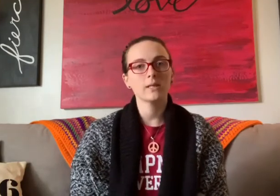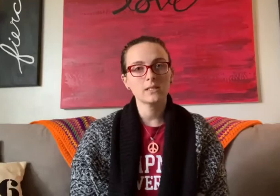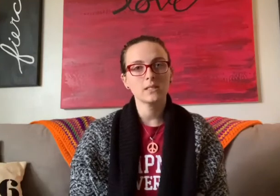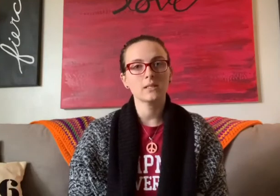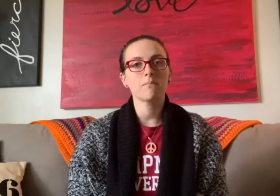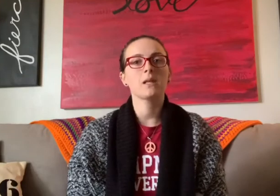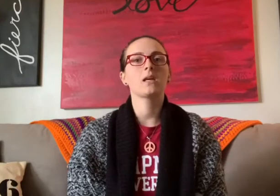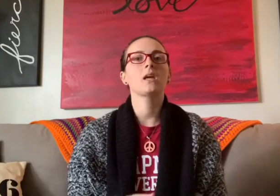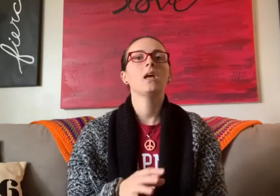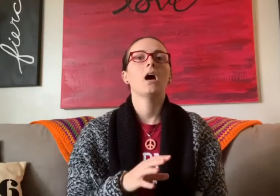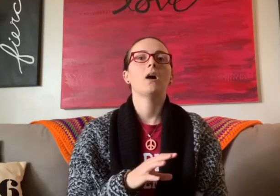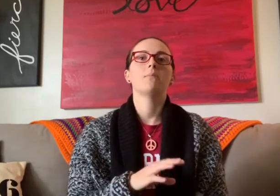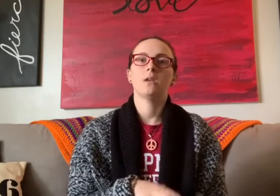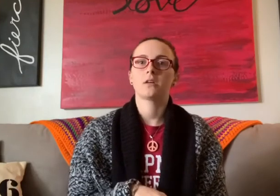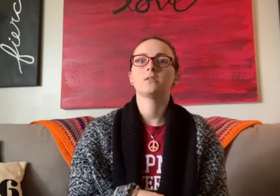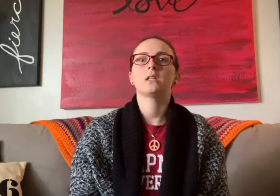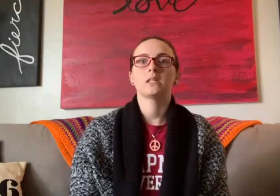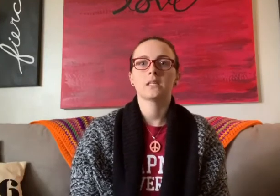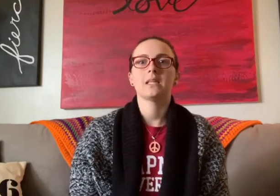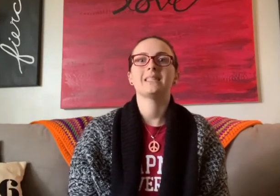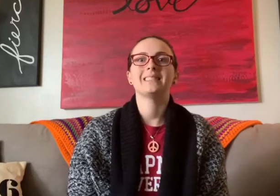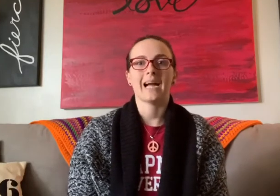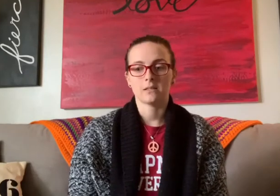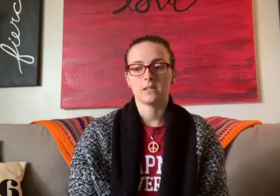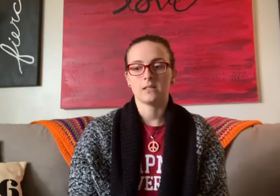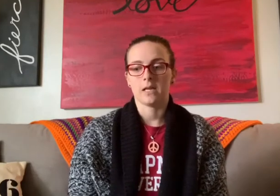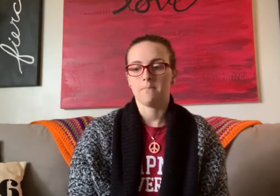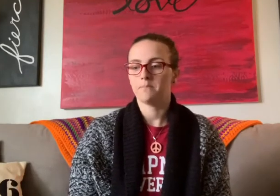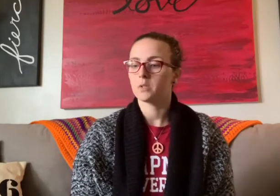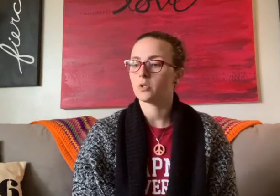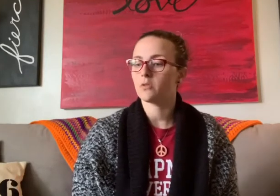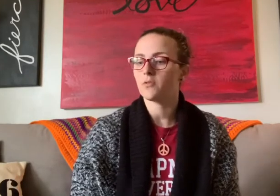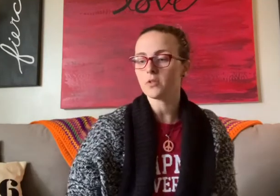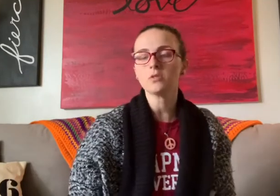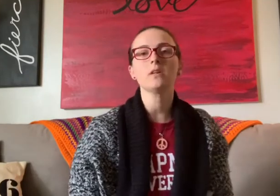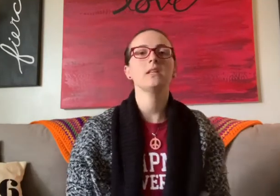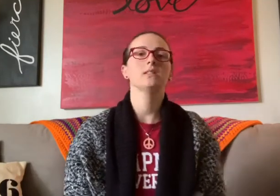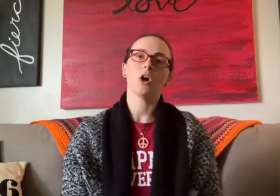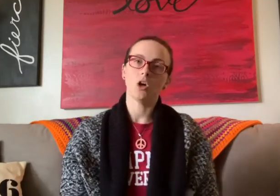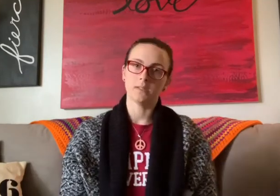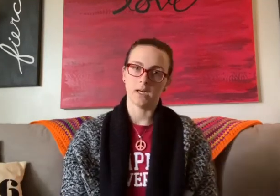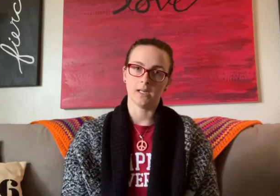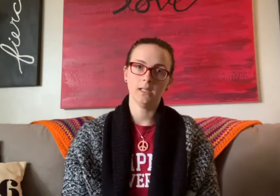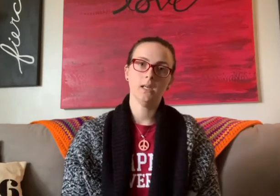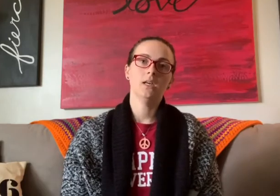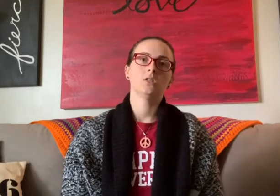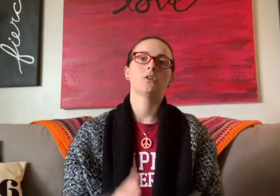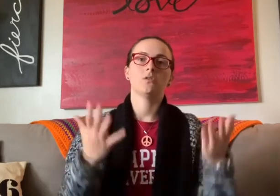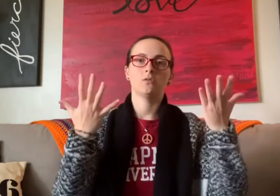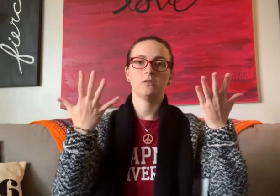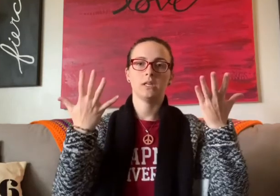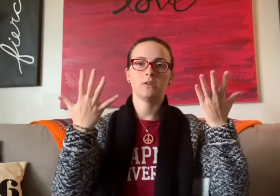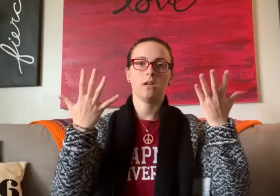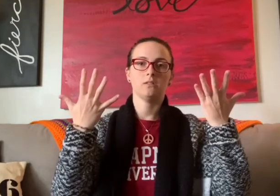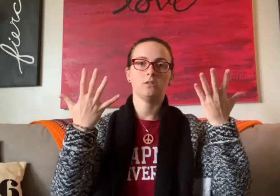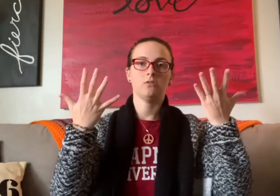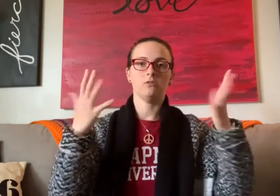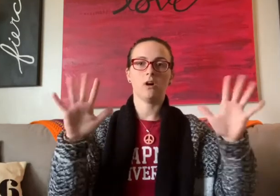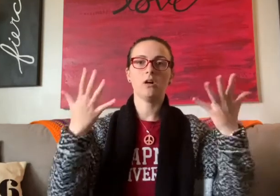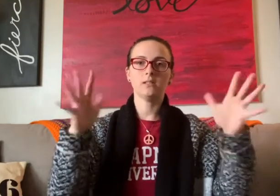requesting something, but not using the sign exactly the same. So the first one is all done. So you take your hands and you do all